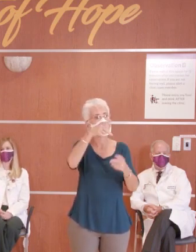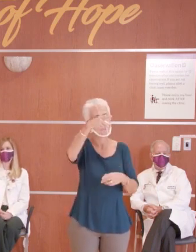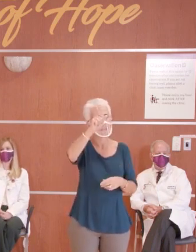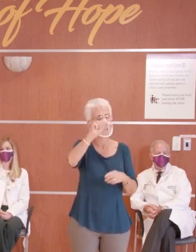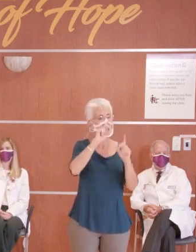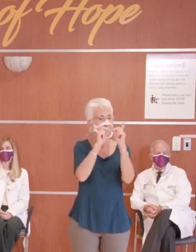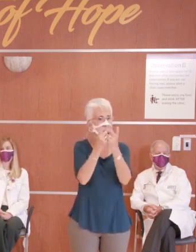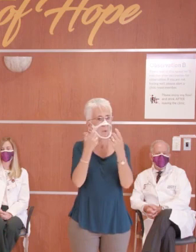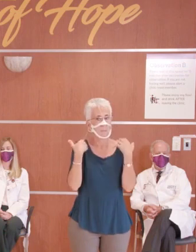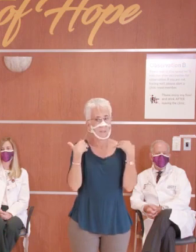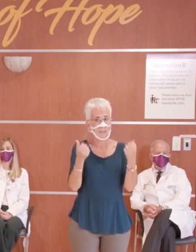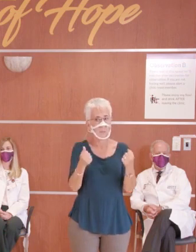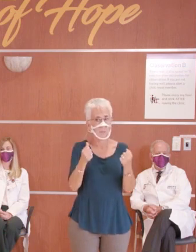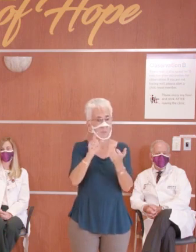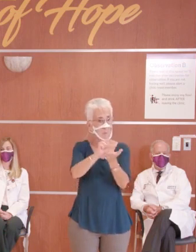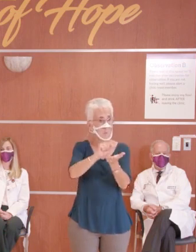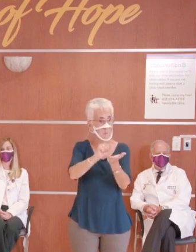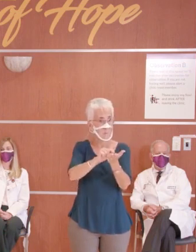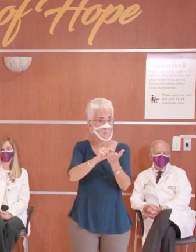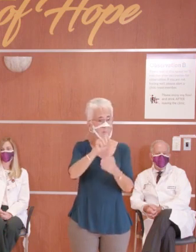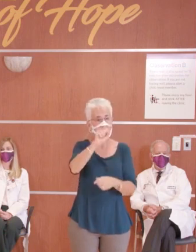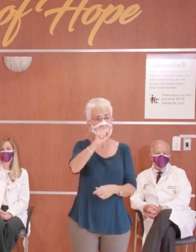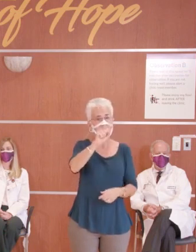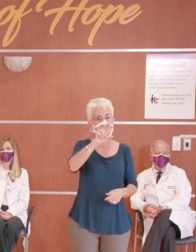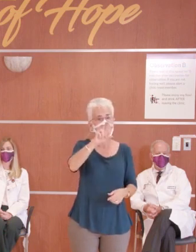Pennsylvania Department of Health Press Office at